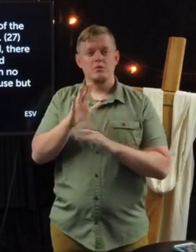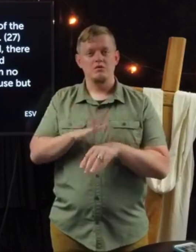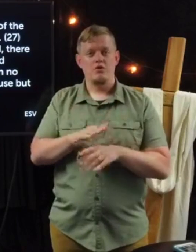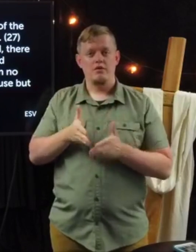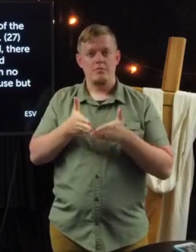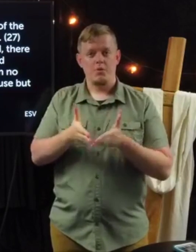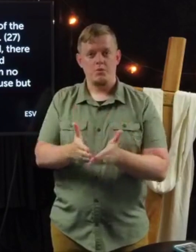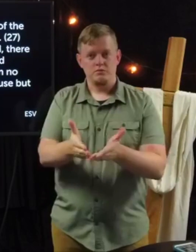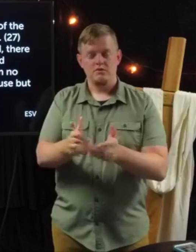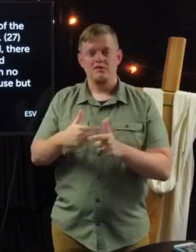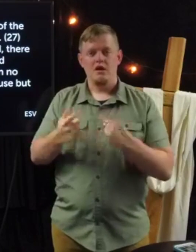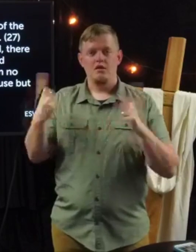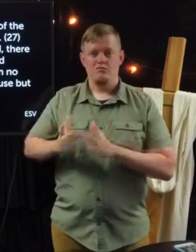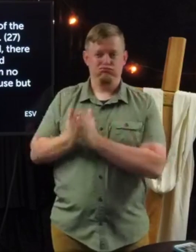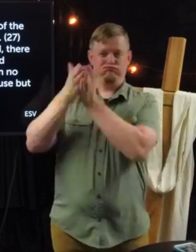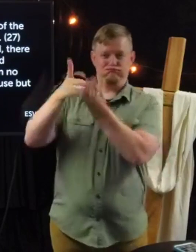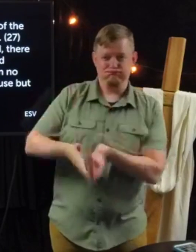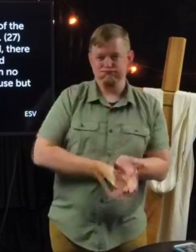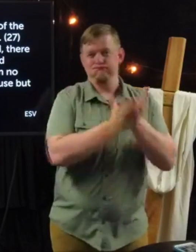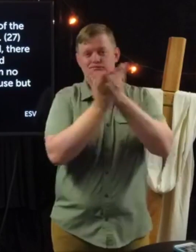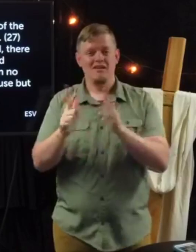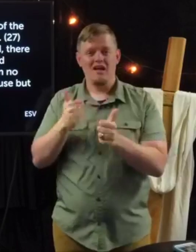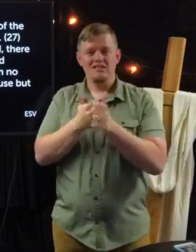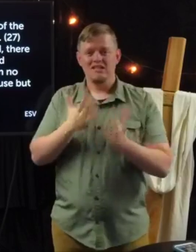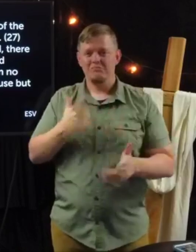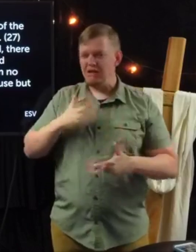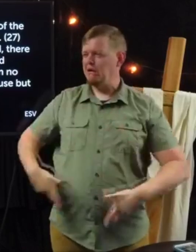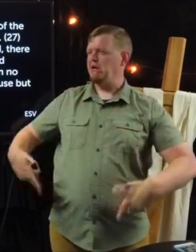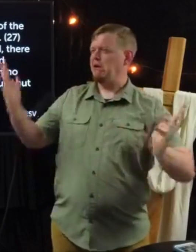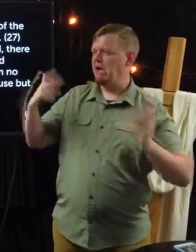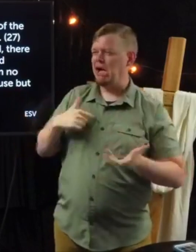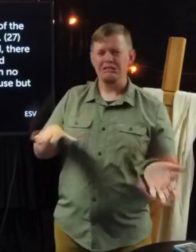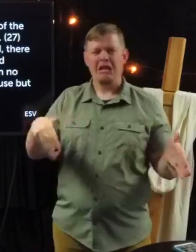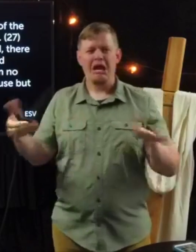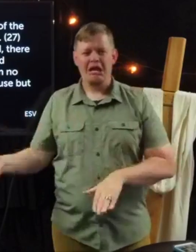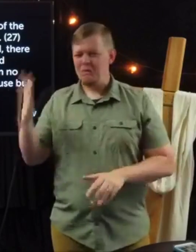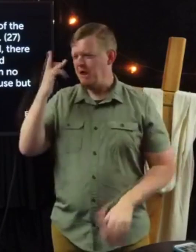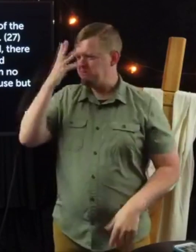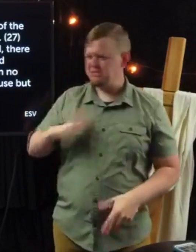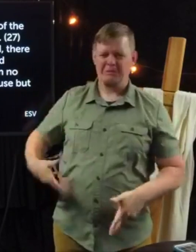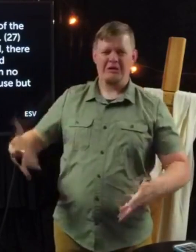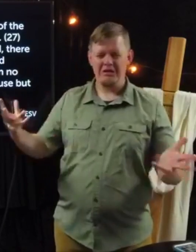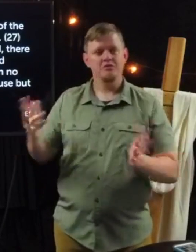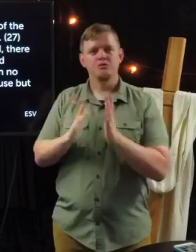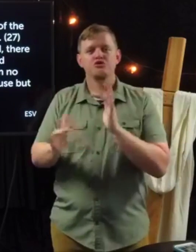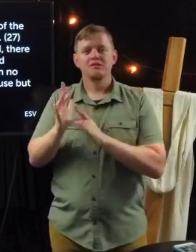Remember the story of Jesus on a boat, and the boat is rocking, a huge storm comes up, and the disciples are saying, "We're going to die, we're going to die, why are you sleeping on the